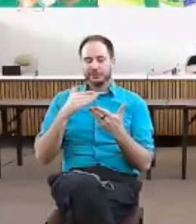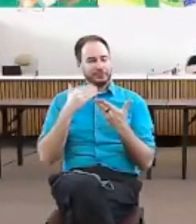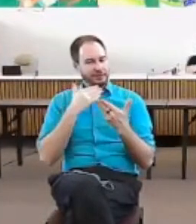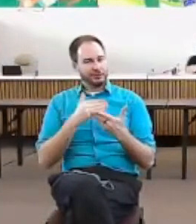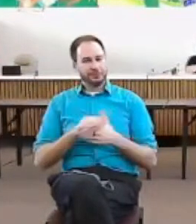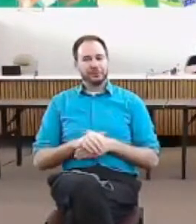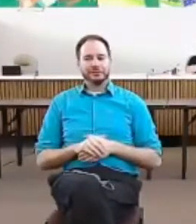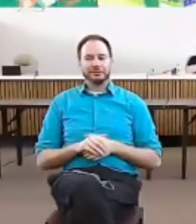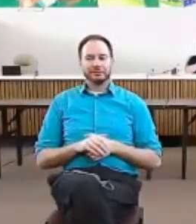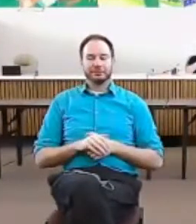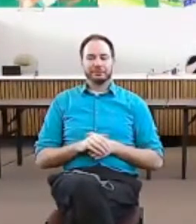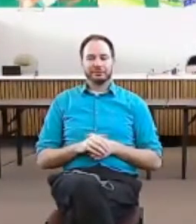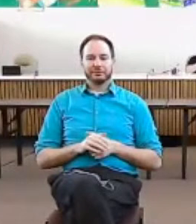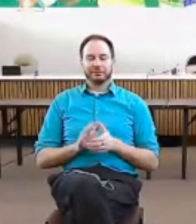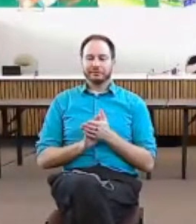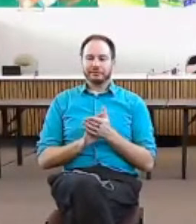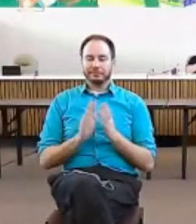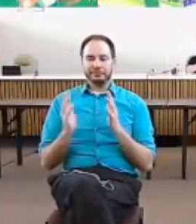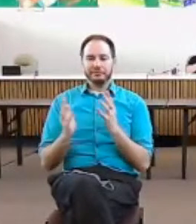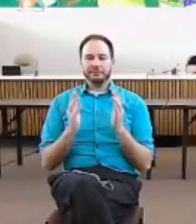Thank you.